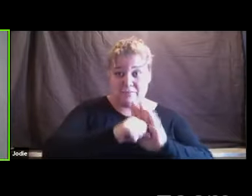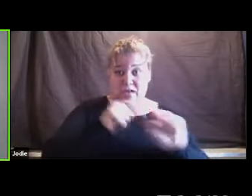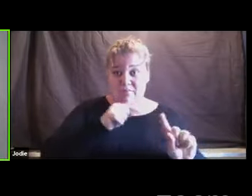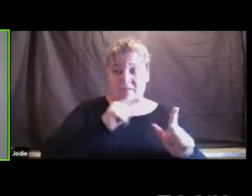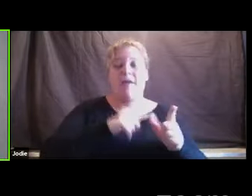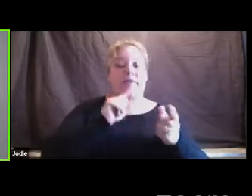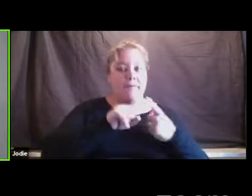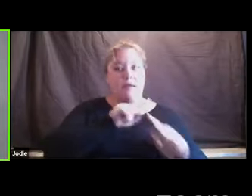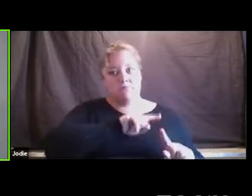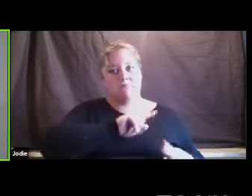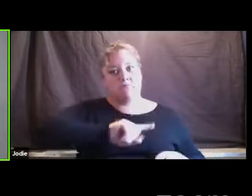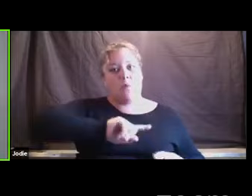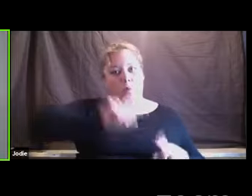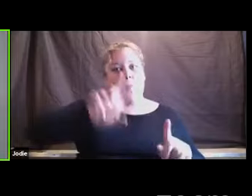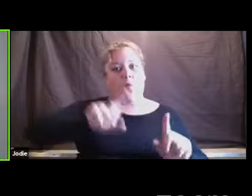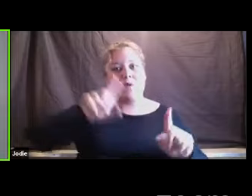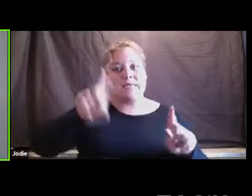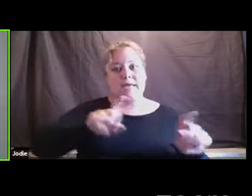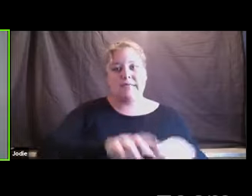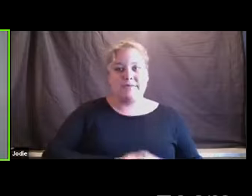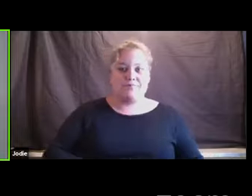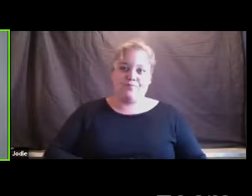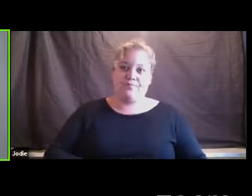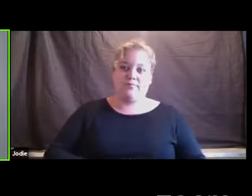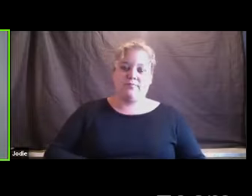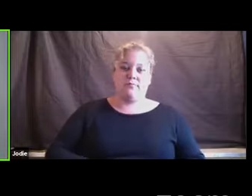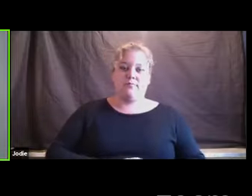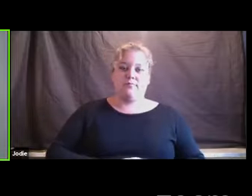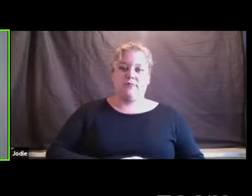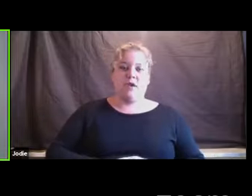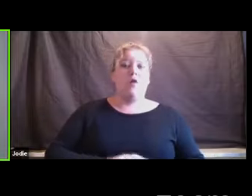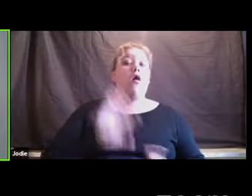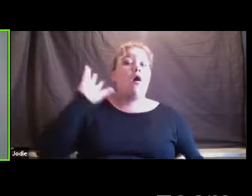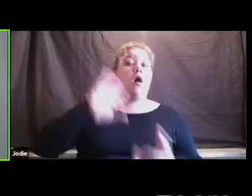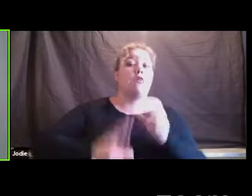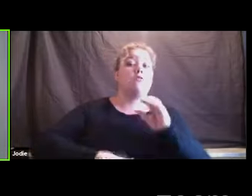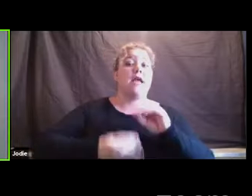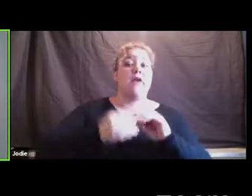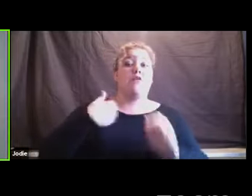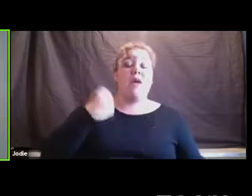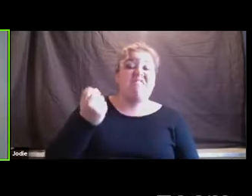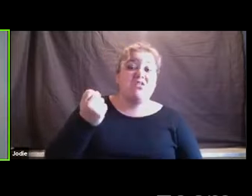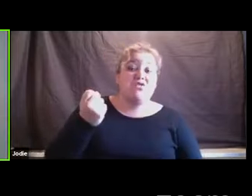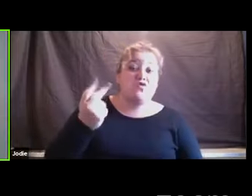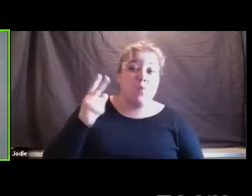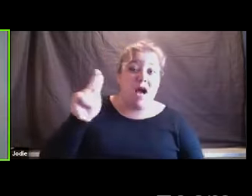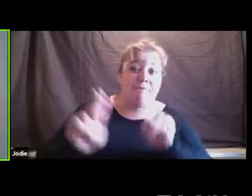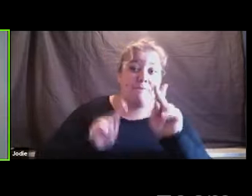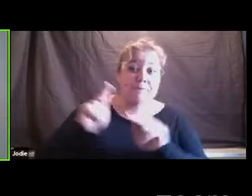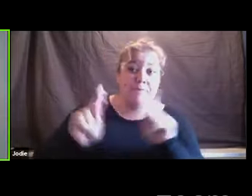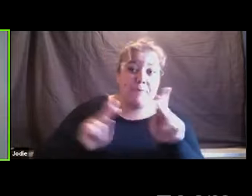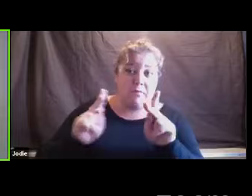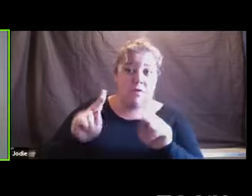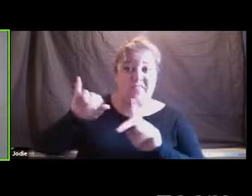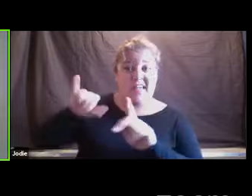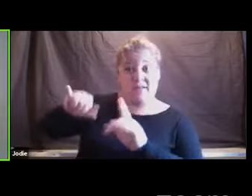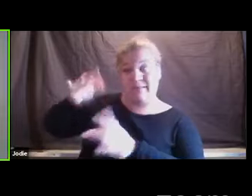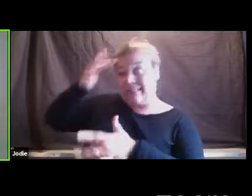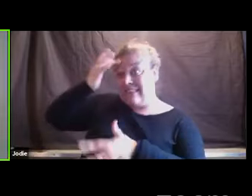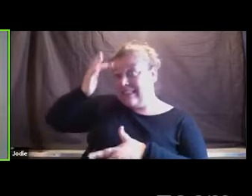number, we have in total about 12 people who can do disease